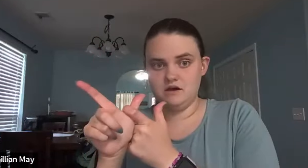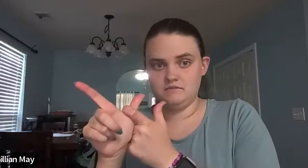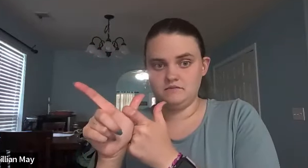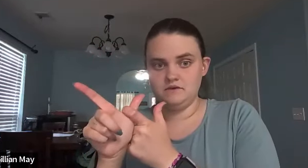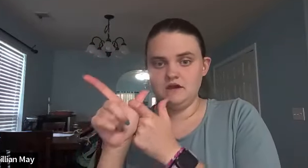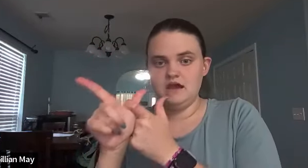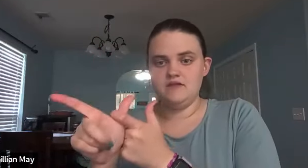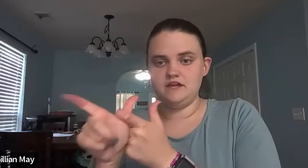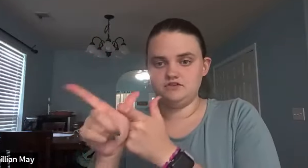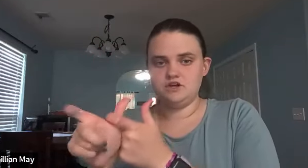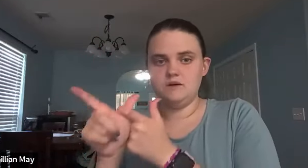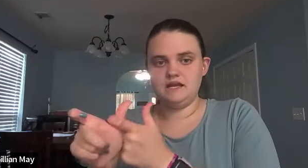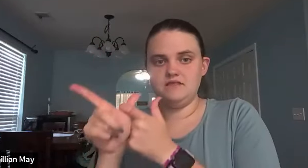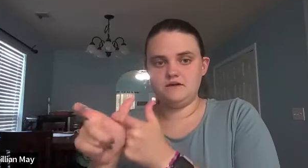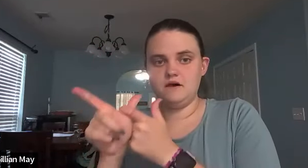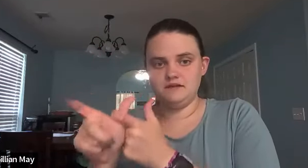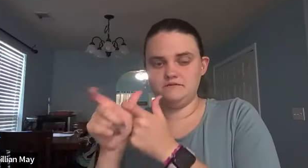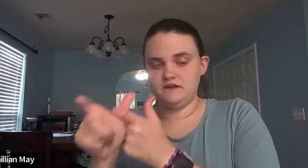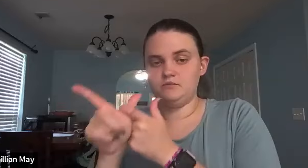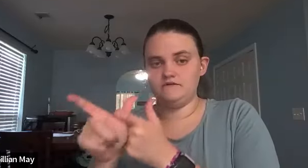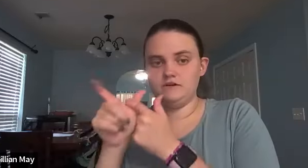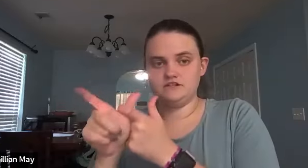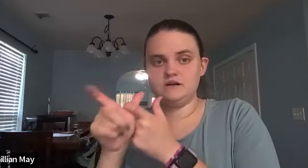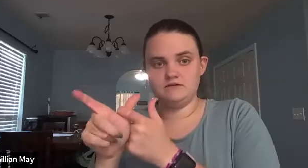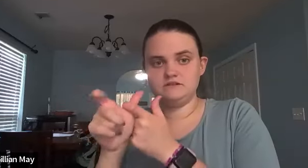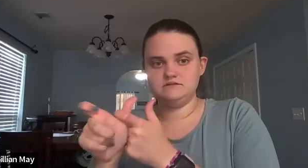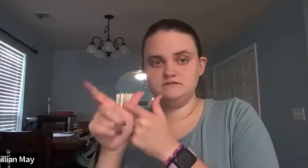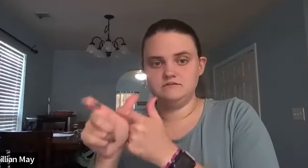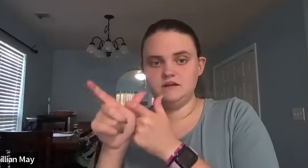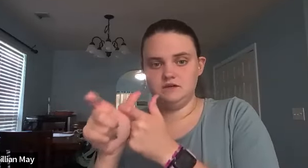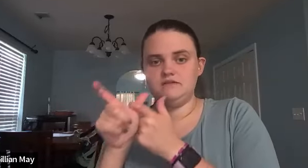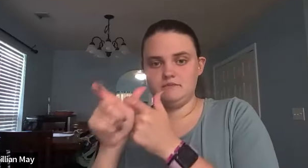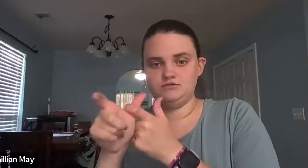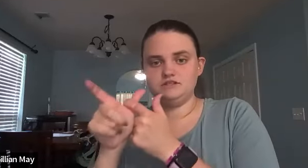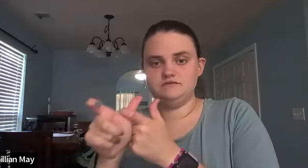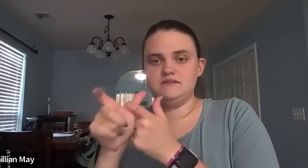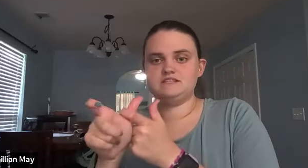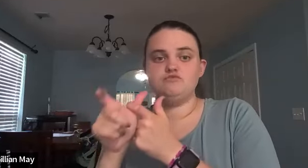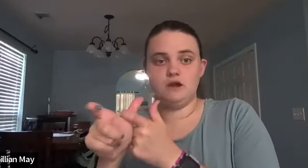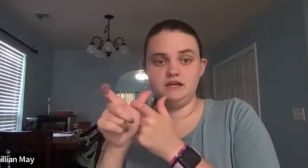thumb. And then your dominant thumb, pointer finger is going to bounce. And you make that motion. And this is run.